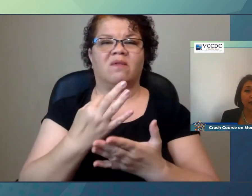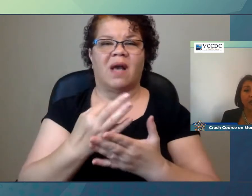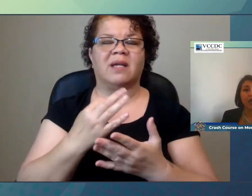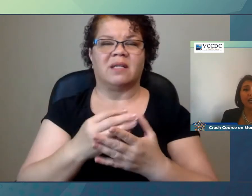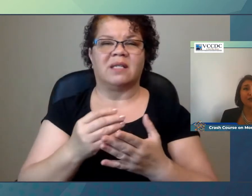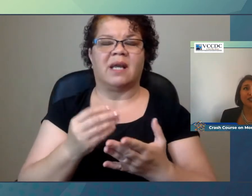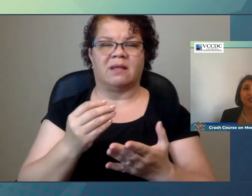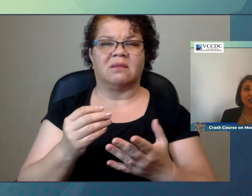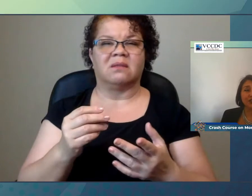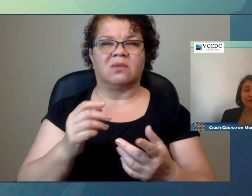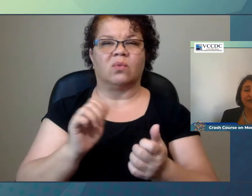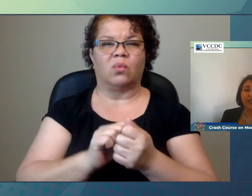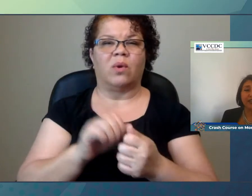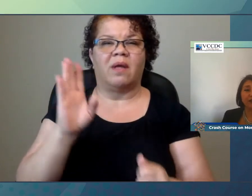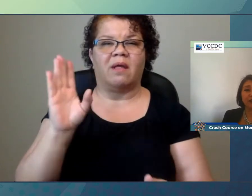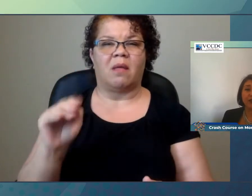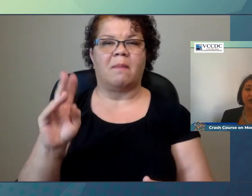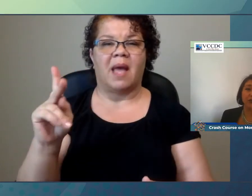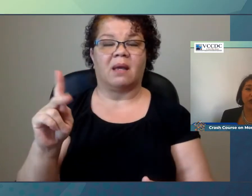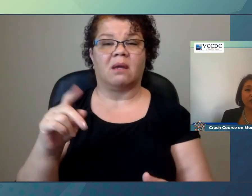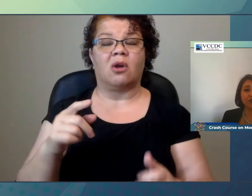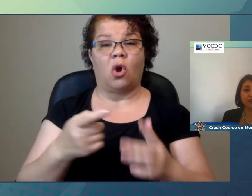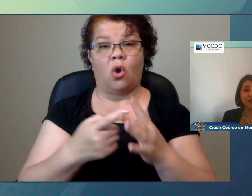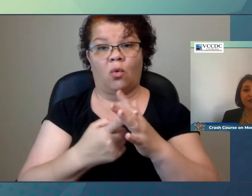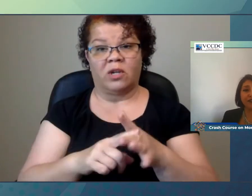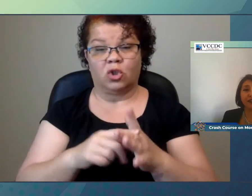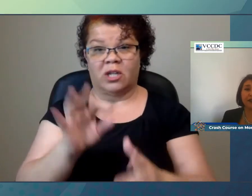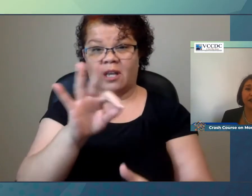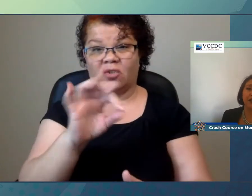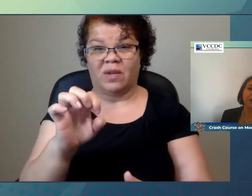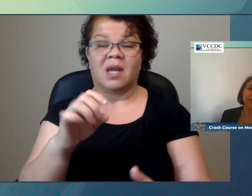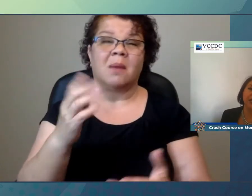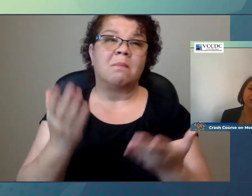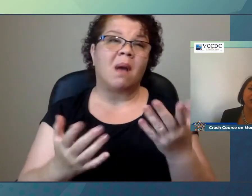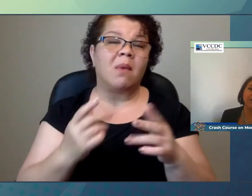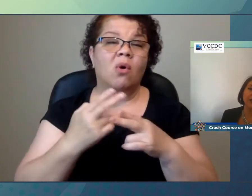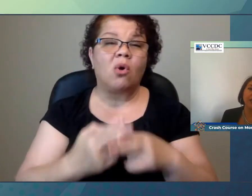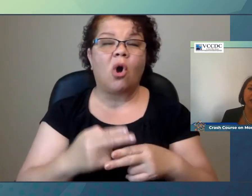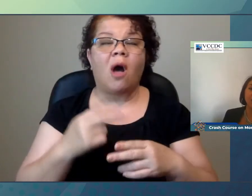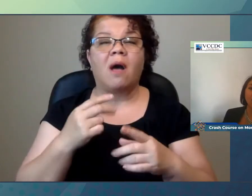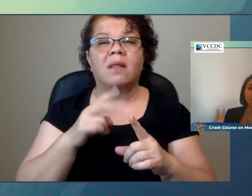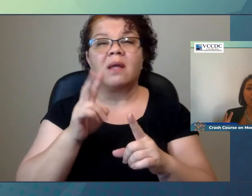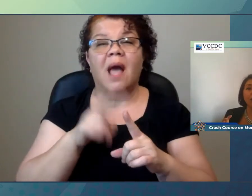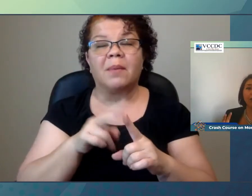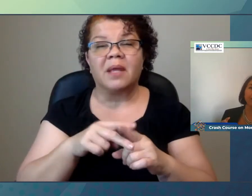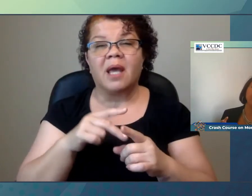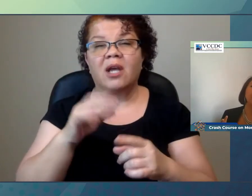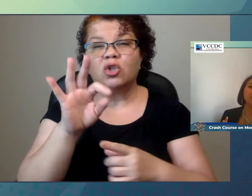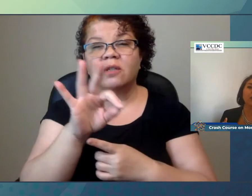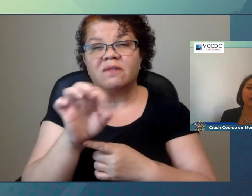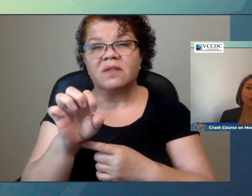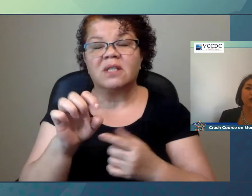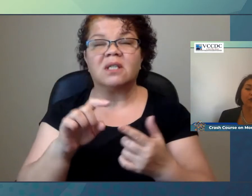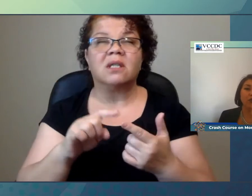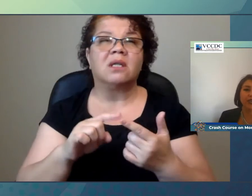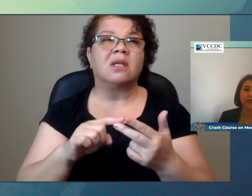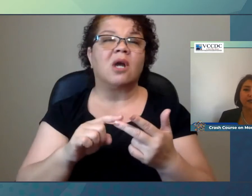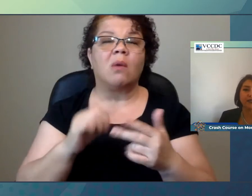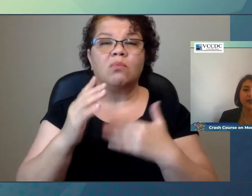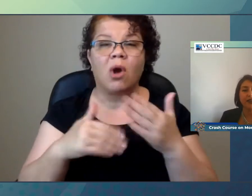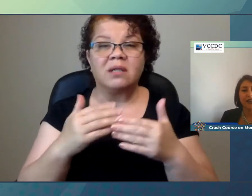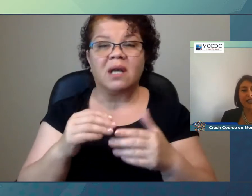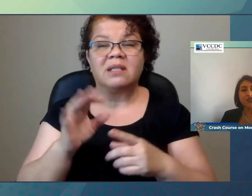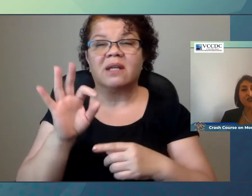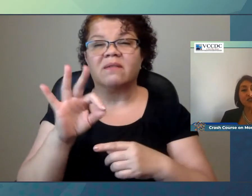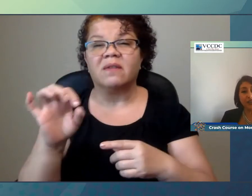bank. An origination fee could be a processing fee, an application fee, or it could be what are called